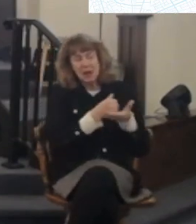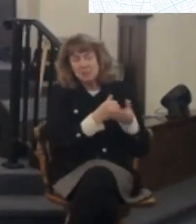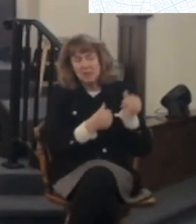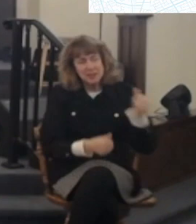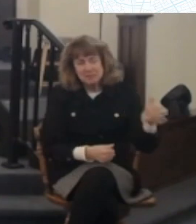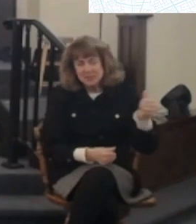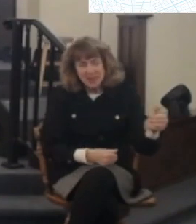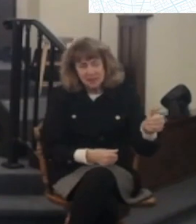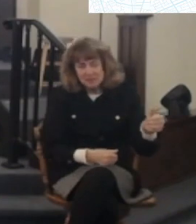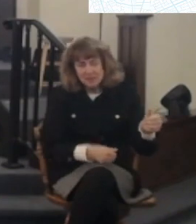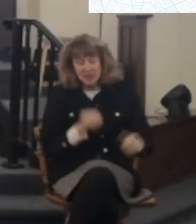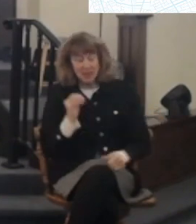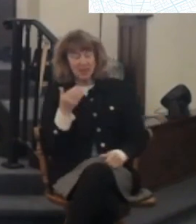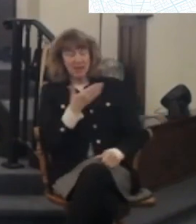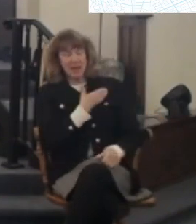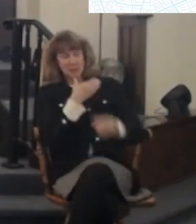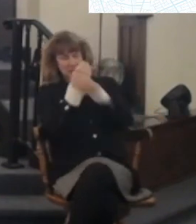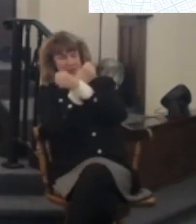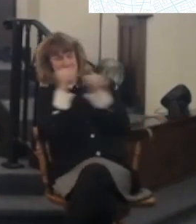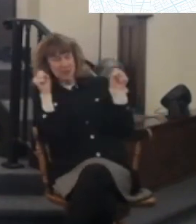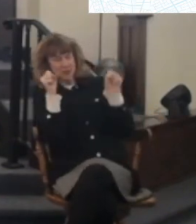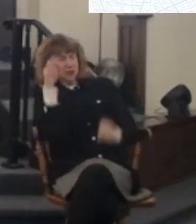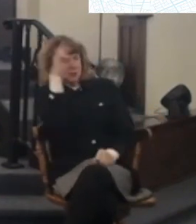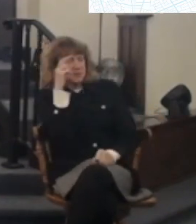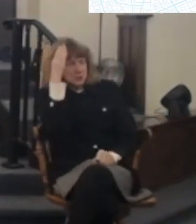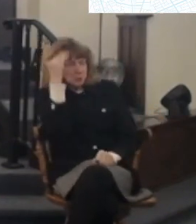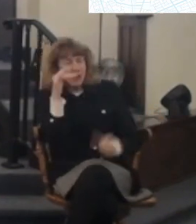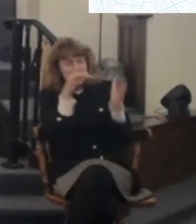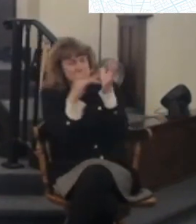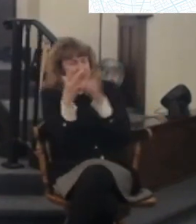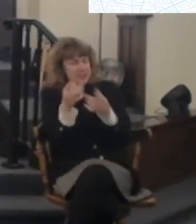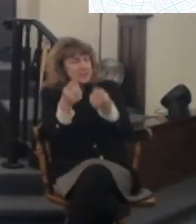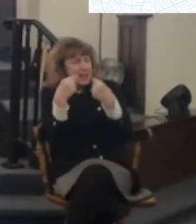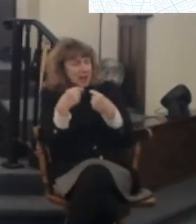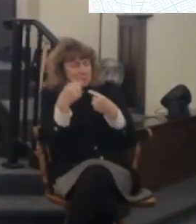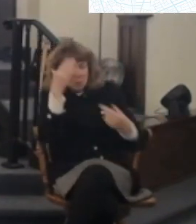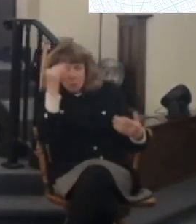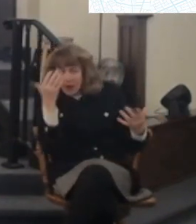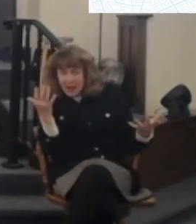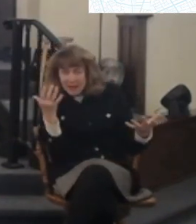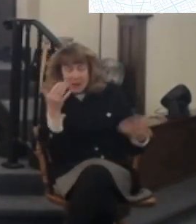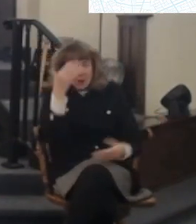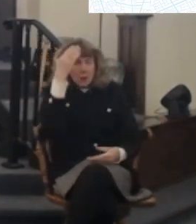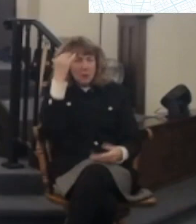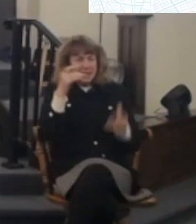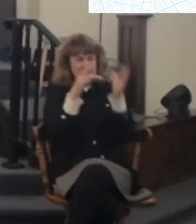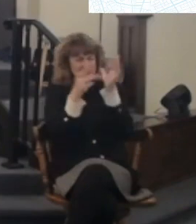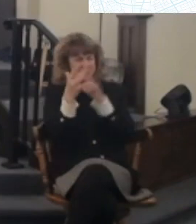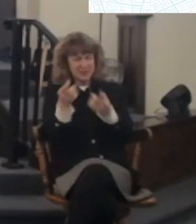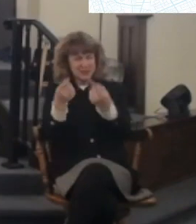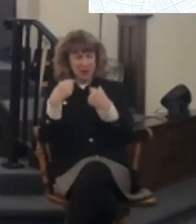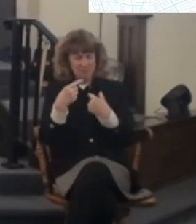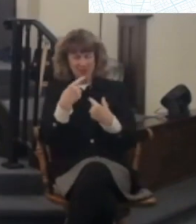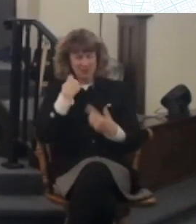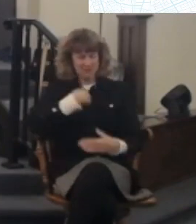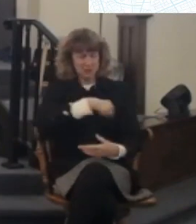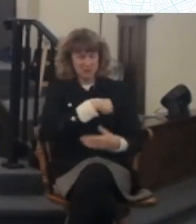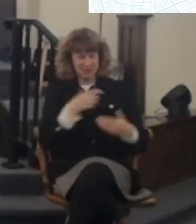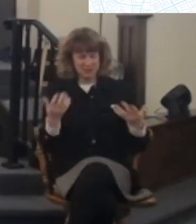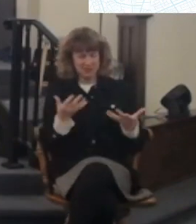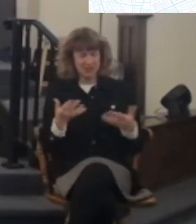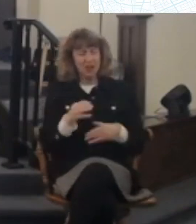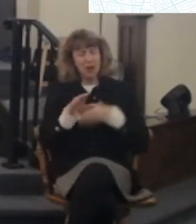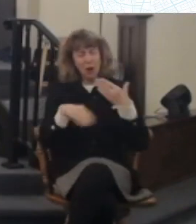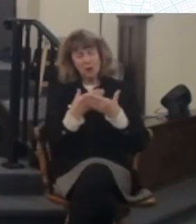Realizing that our salvation, the reason that Jesus came, where we get our blessings from, why we are prosperous,